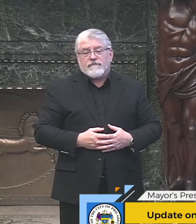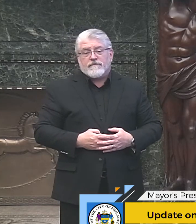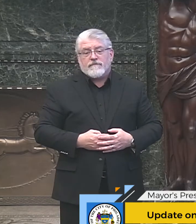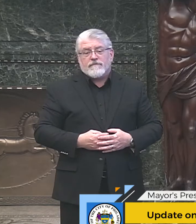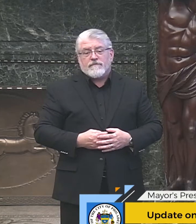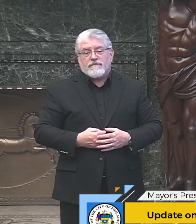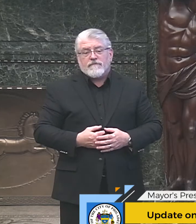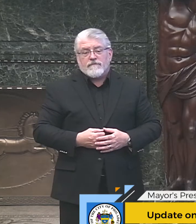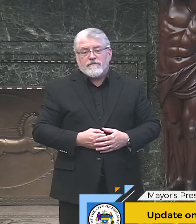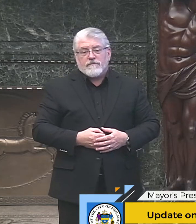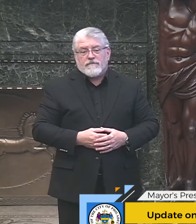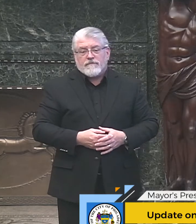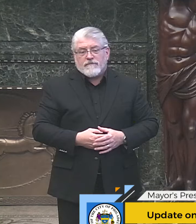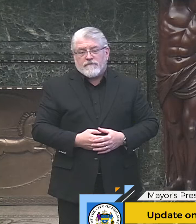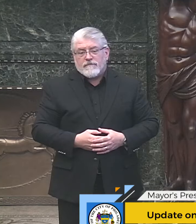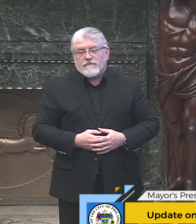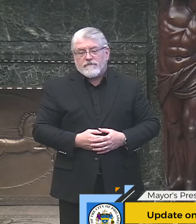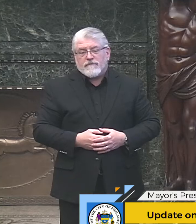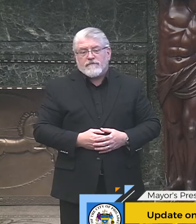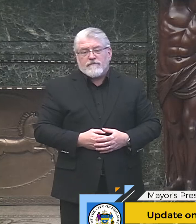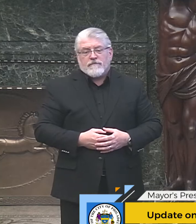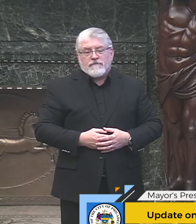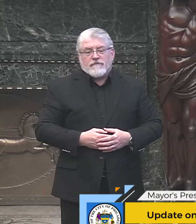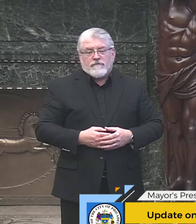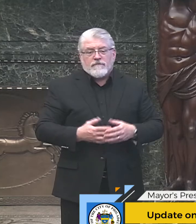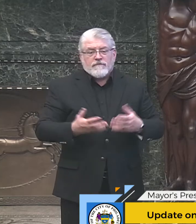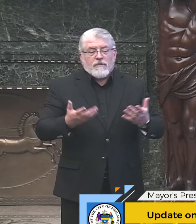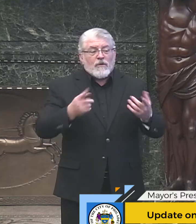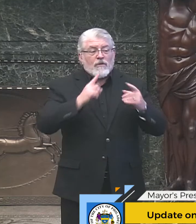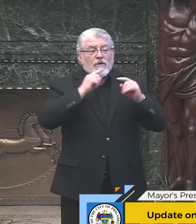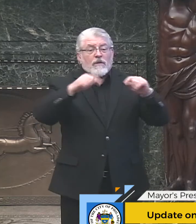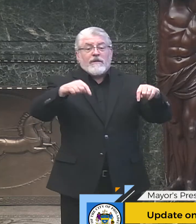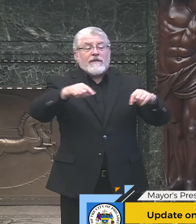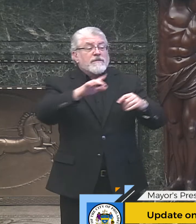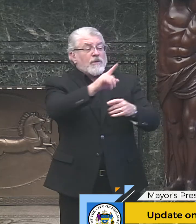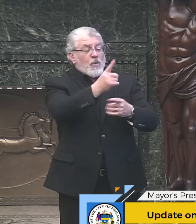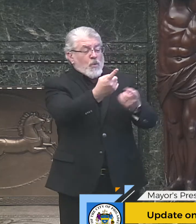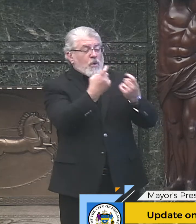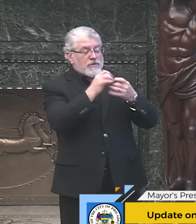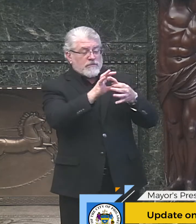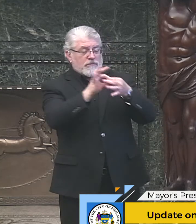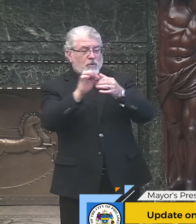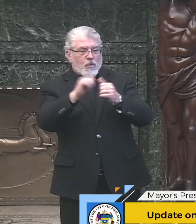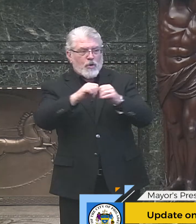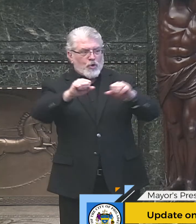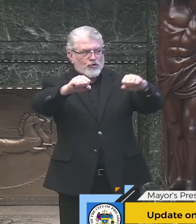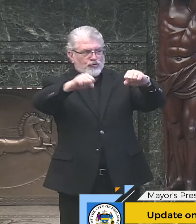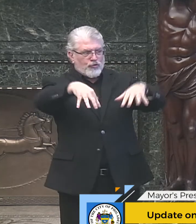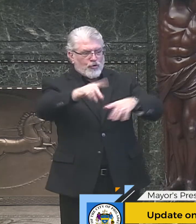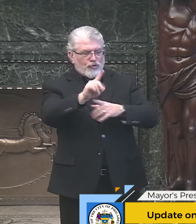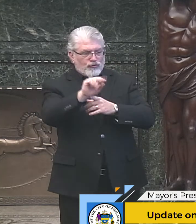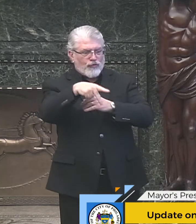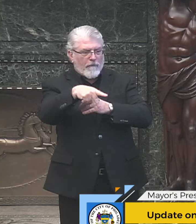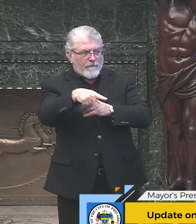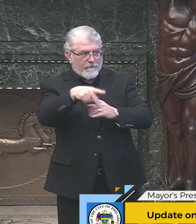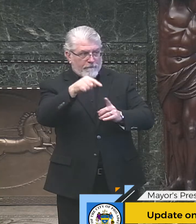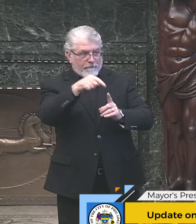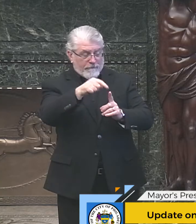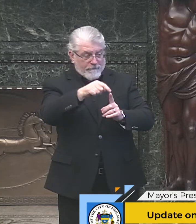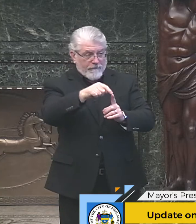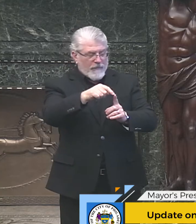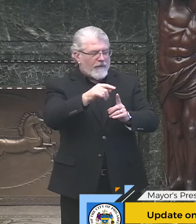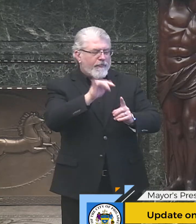It's been discussed, it's been voted on, and it is what it is. I voted against it when I was in council, and I'm not accepting it as